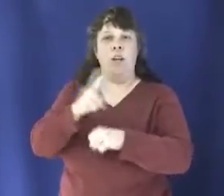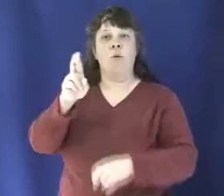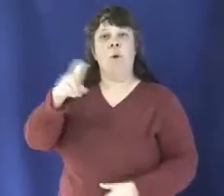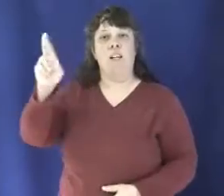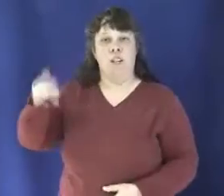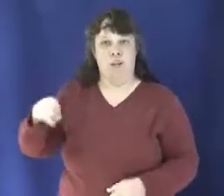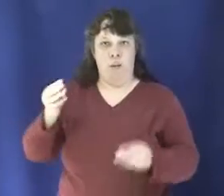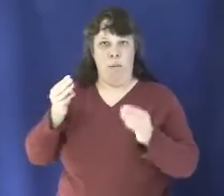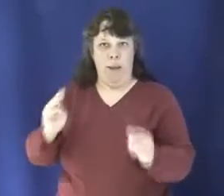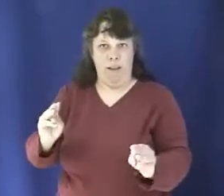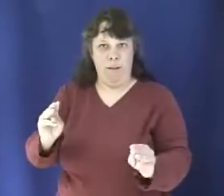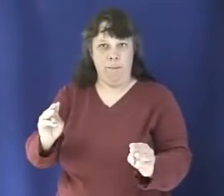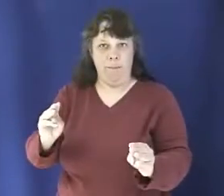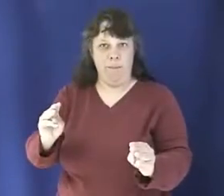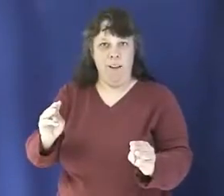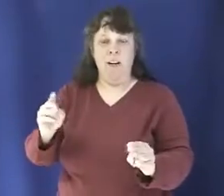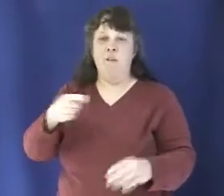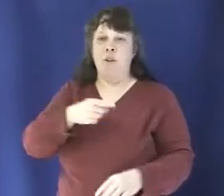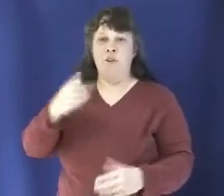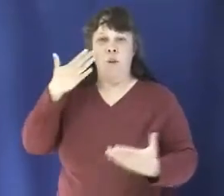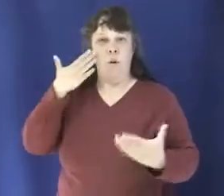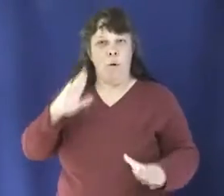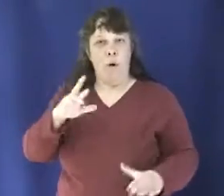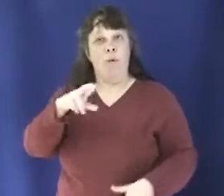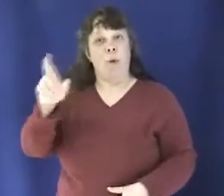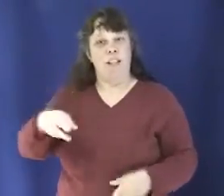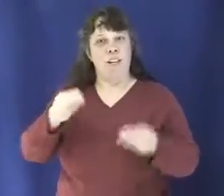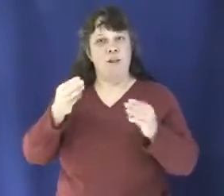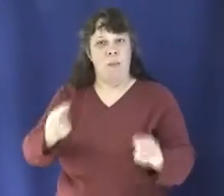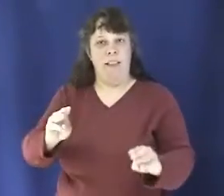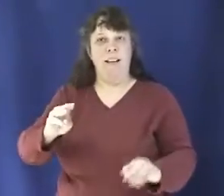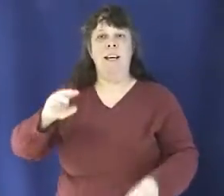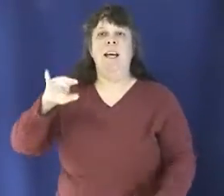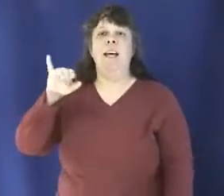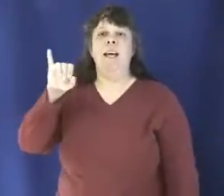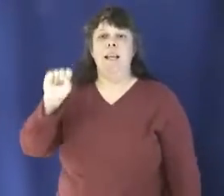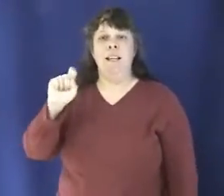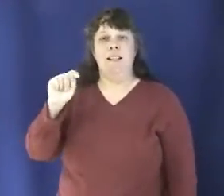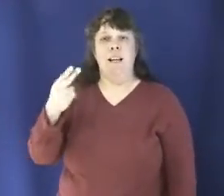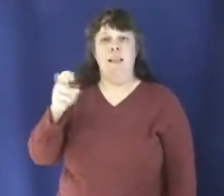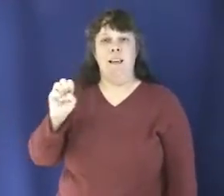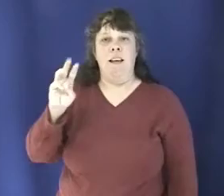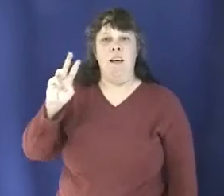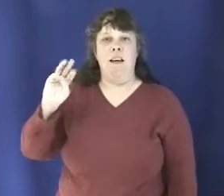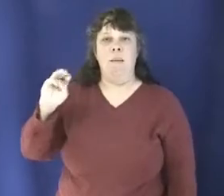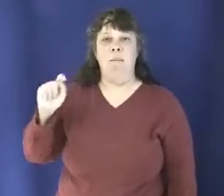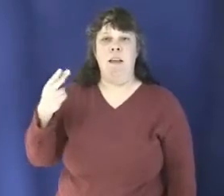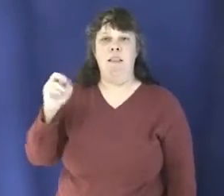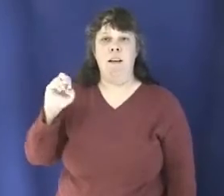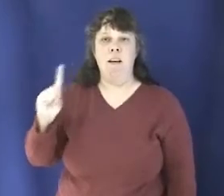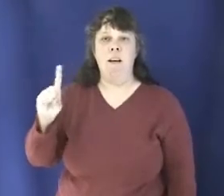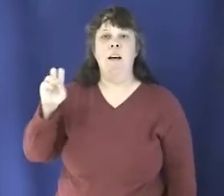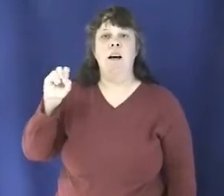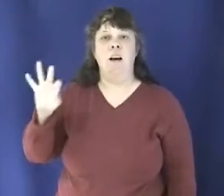the Rochester method. For those of you who don't know, the Rochester method is the method